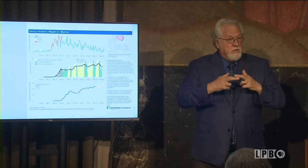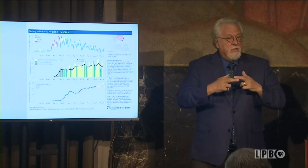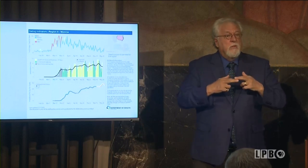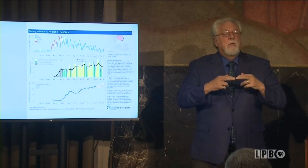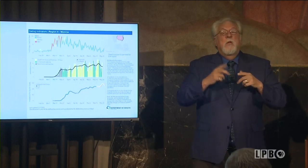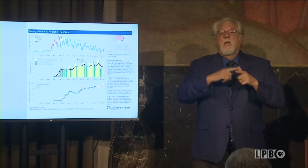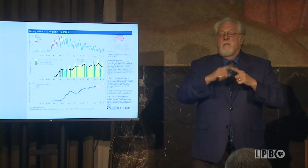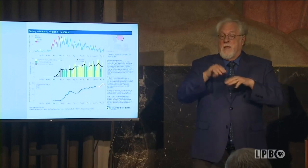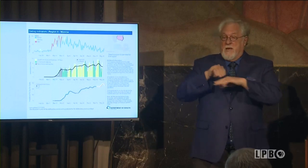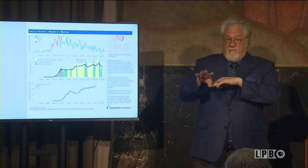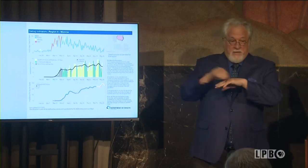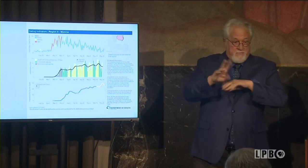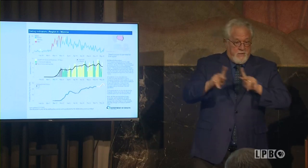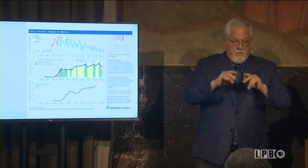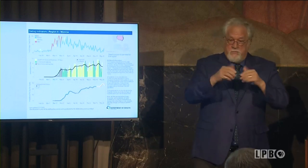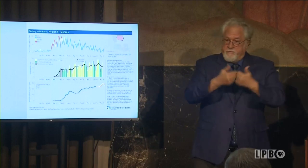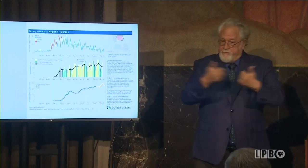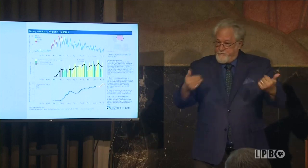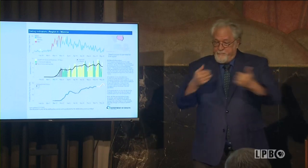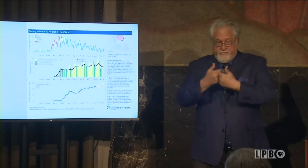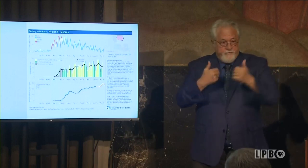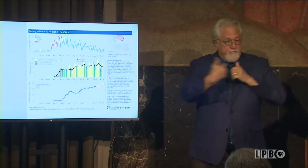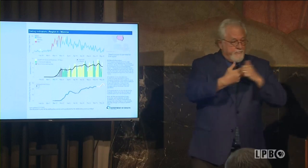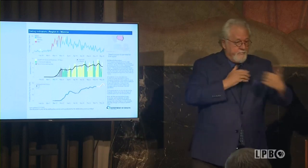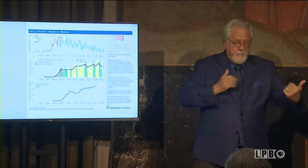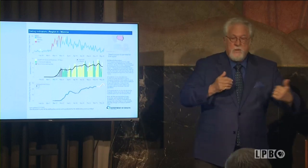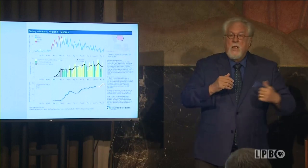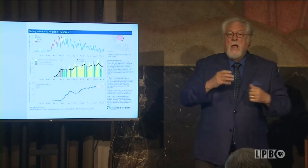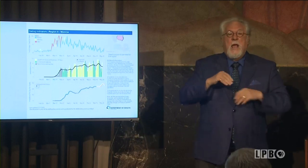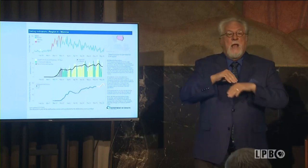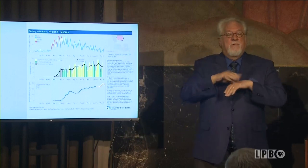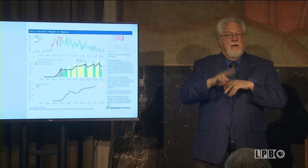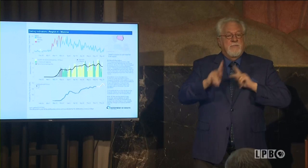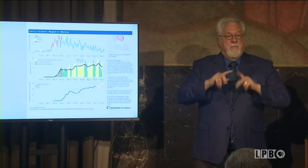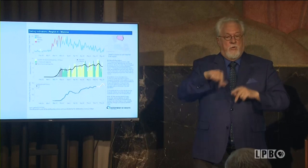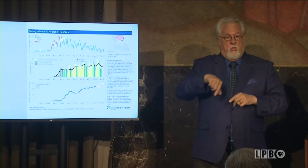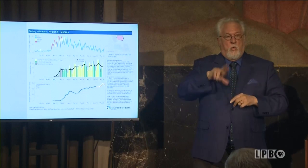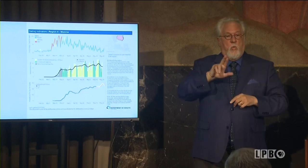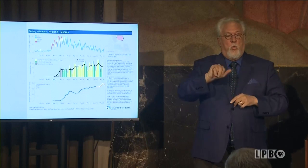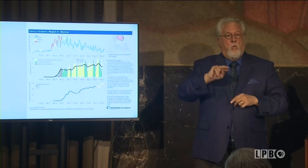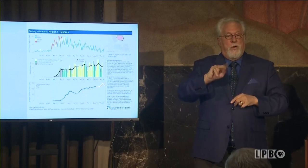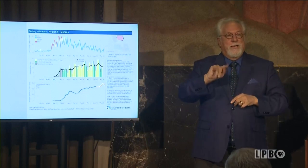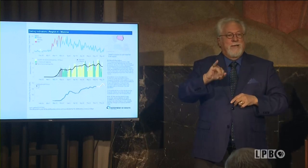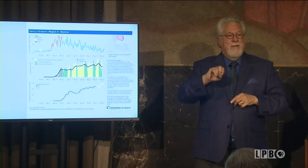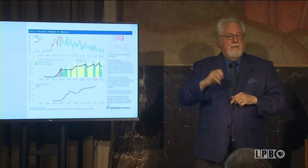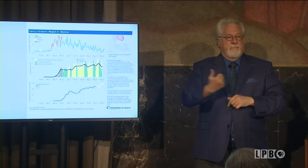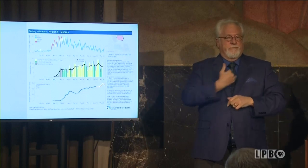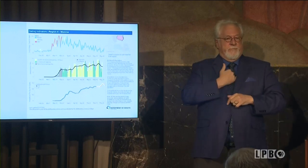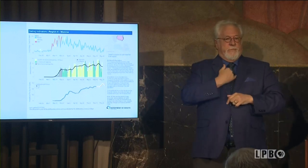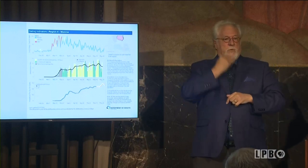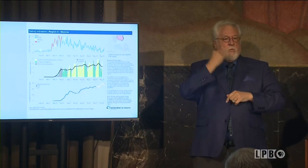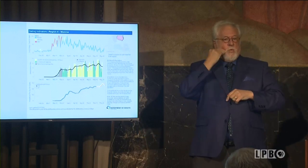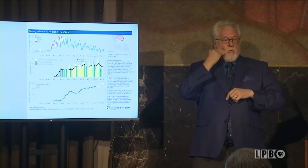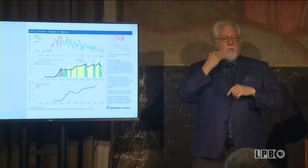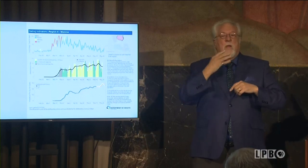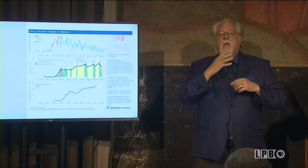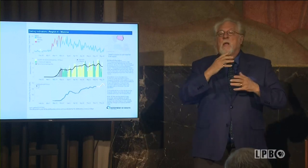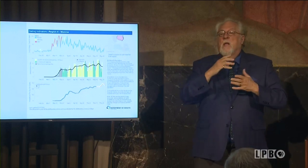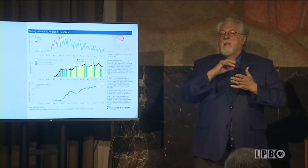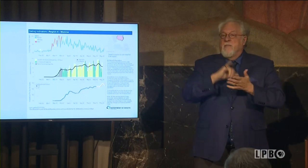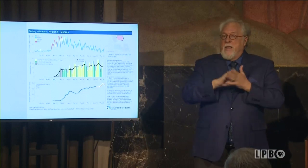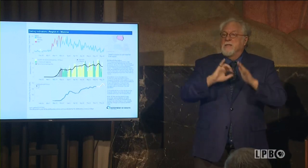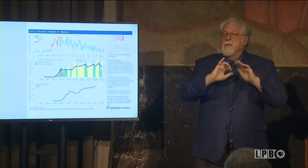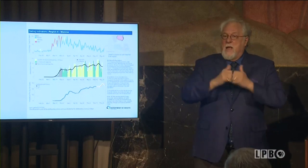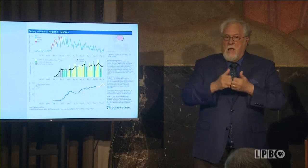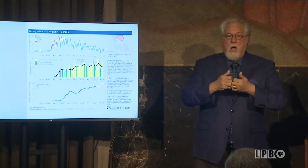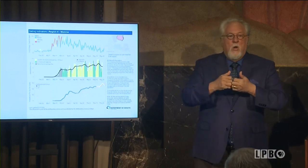we advise people to isolate if they're cases, as we advise people to quarantine, stay at home, if they've been exposed, that is how we're